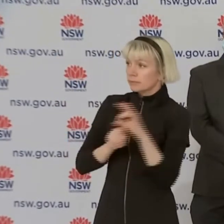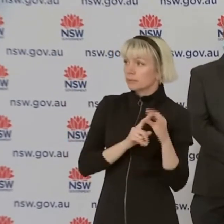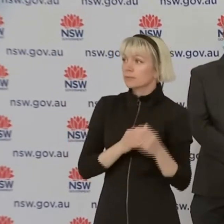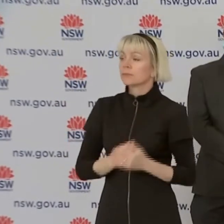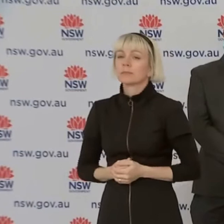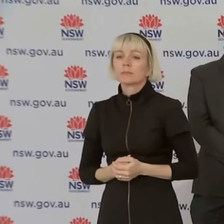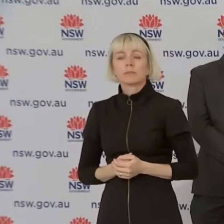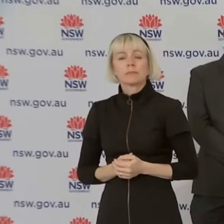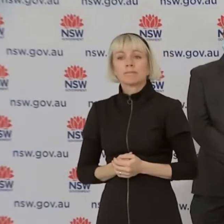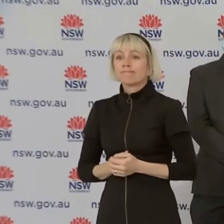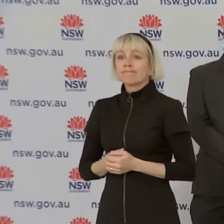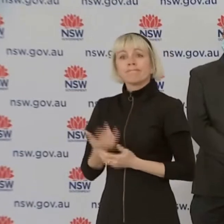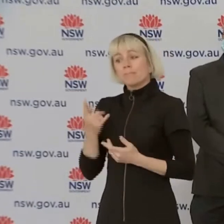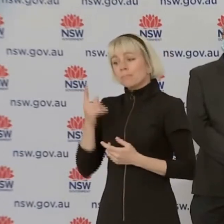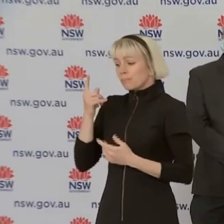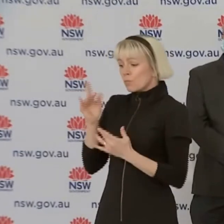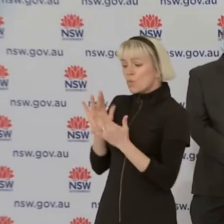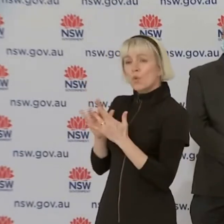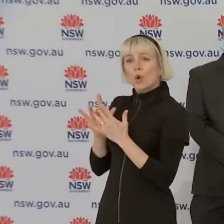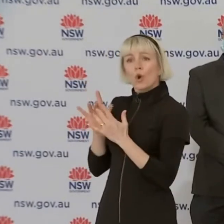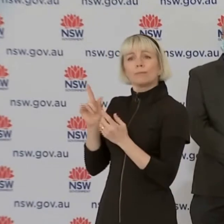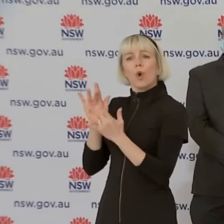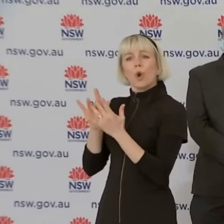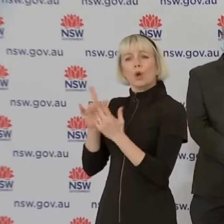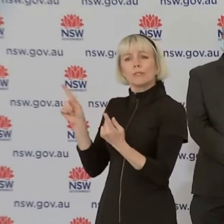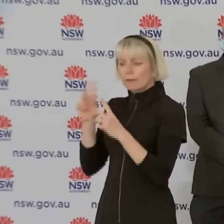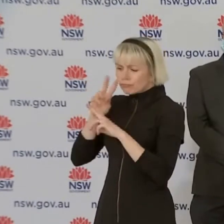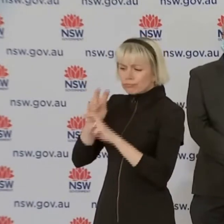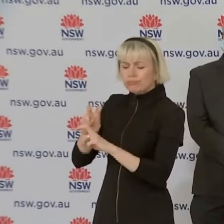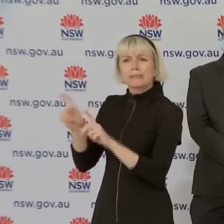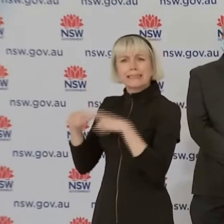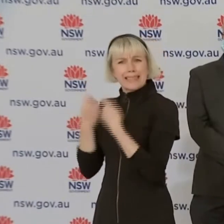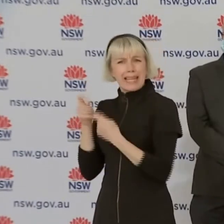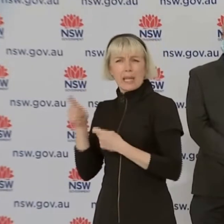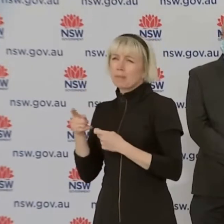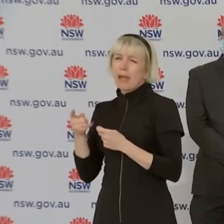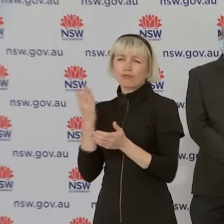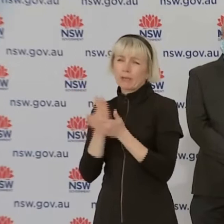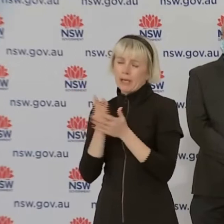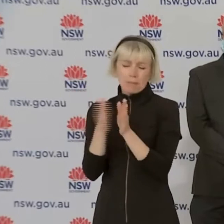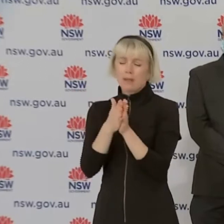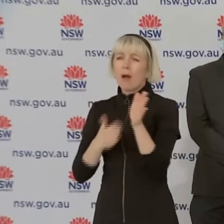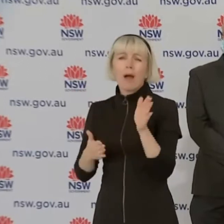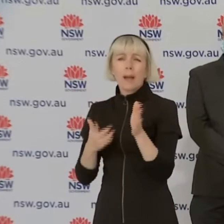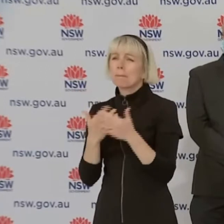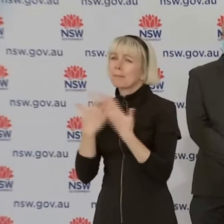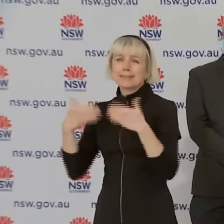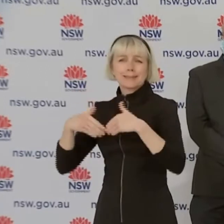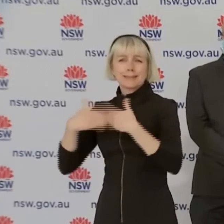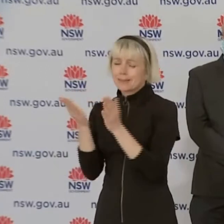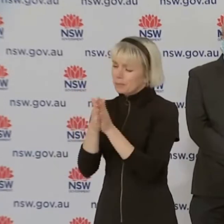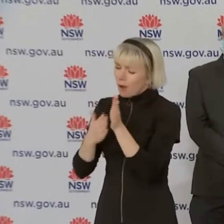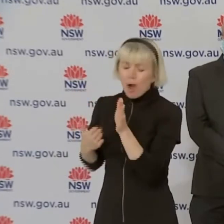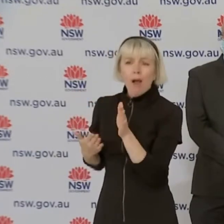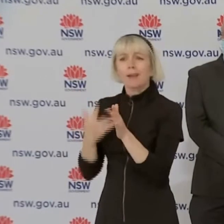sometimes it's days, sometimes they see it on the website and then call New South Wales Health, even if they've checked in with the QR code, they're not being contacted. Is that